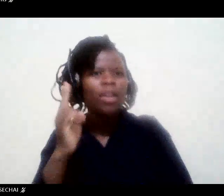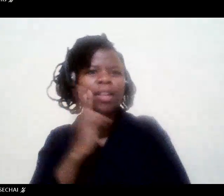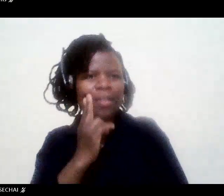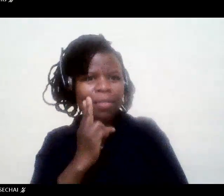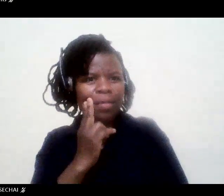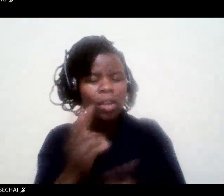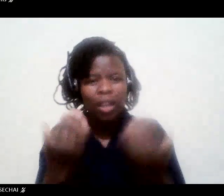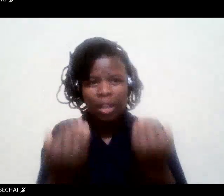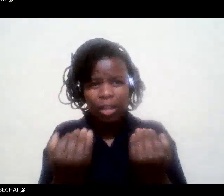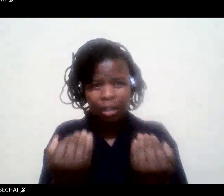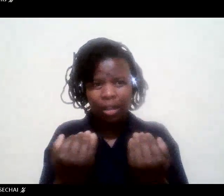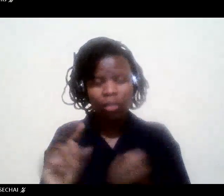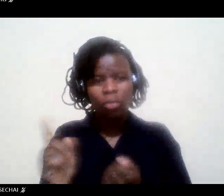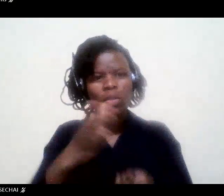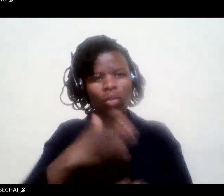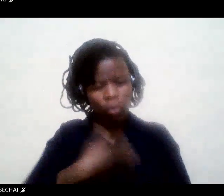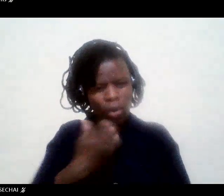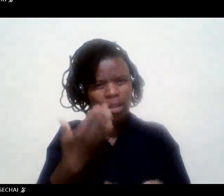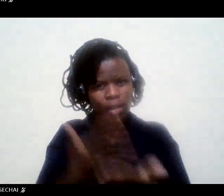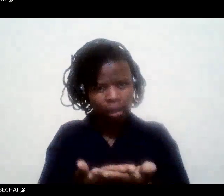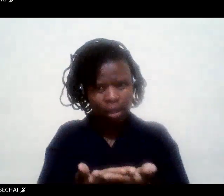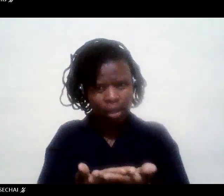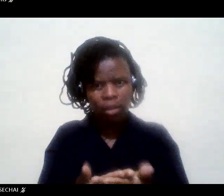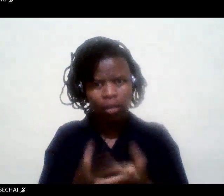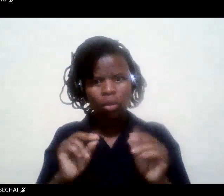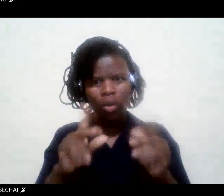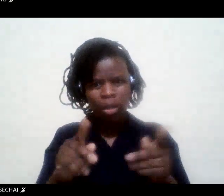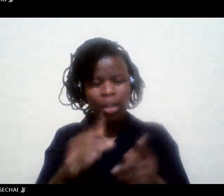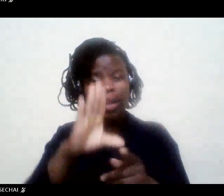Now, I want to come to what Cedric was